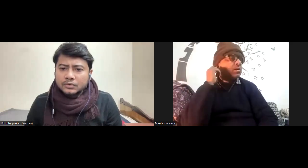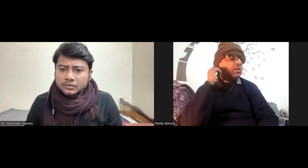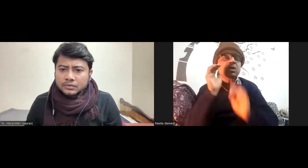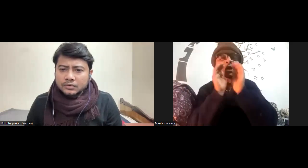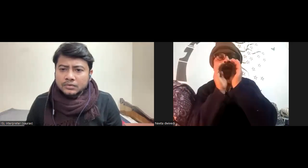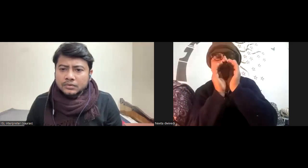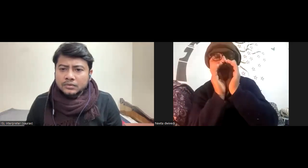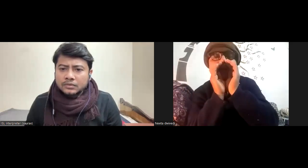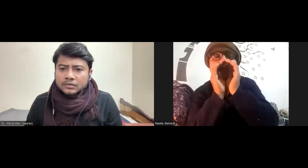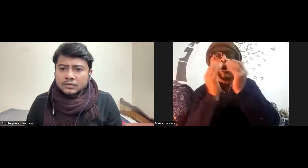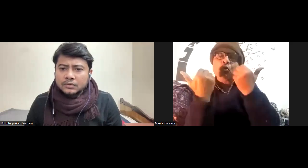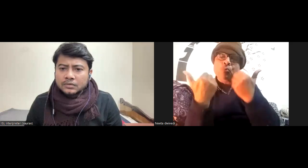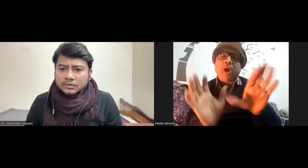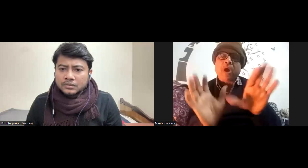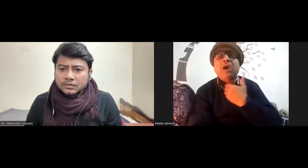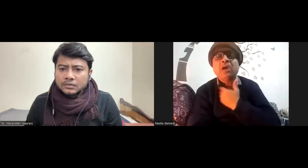Guru.